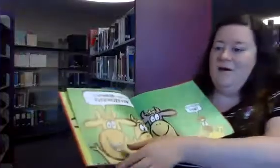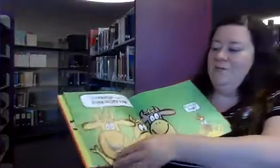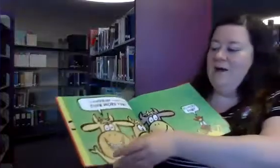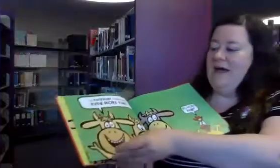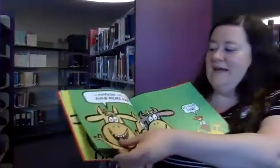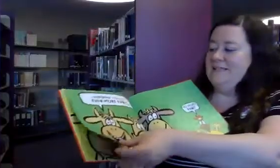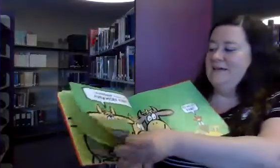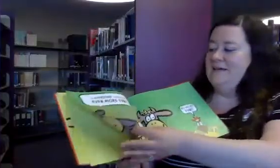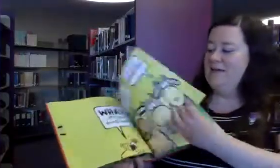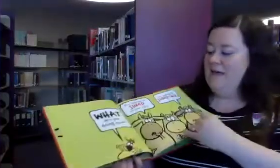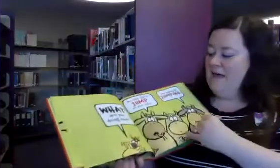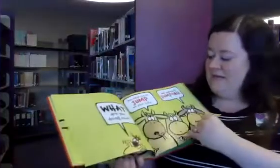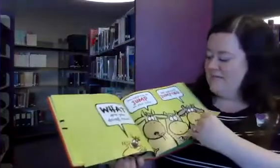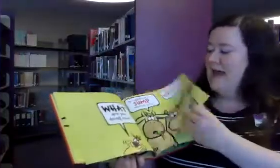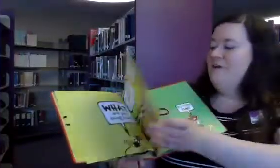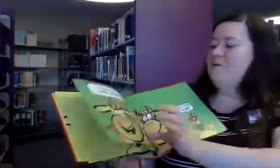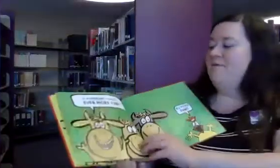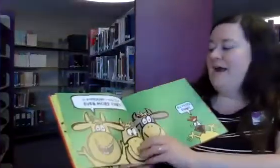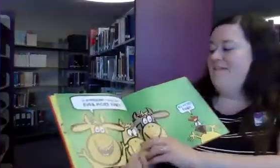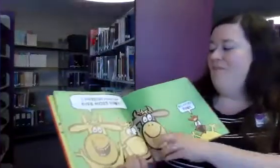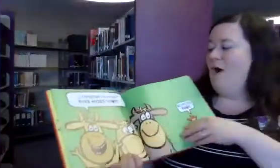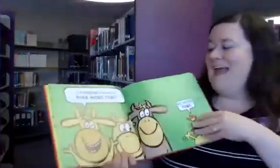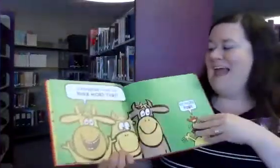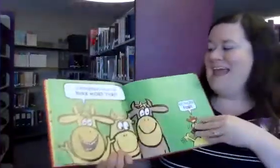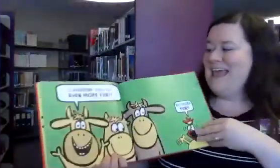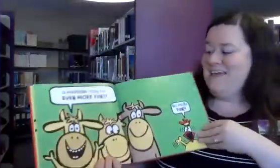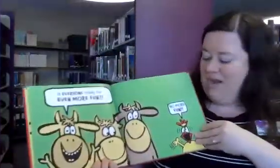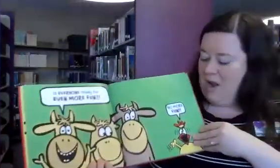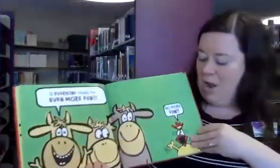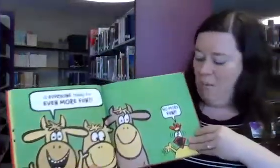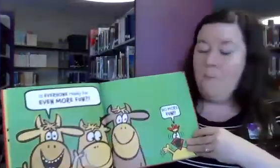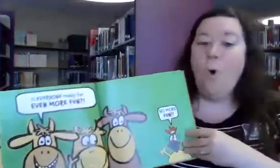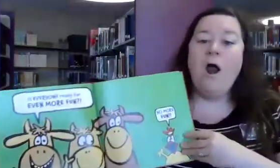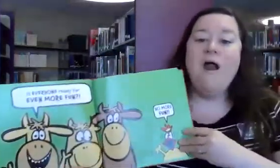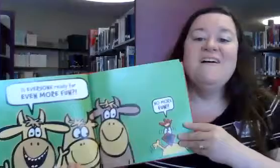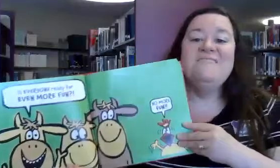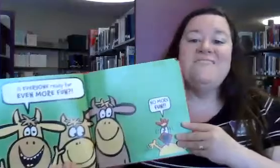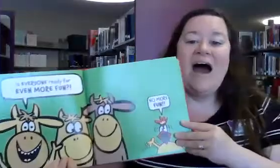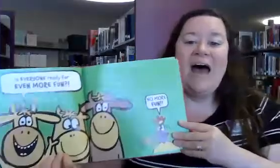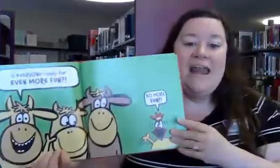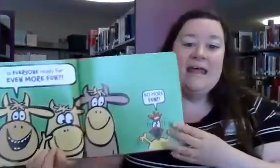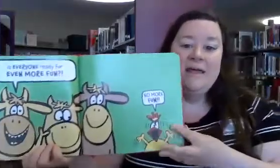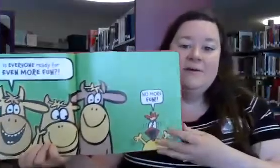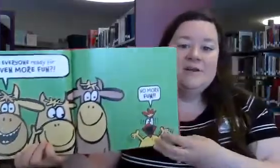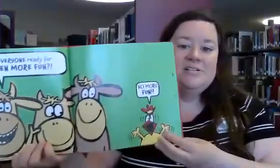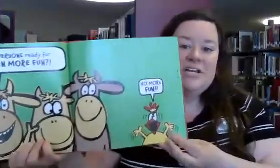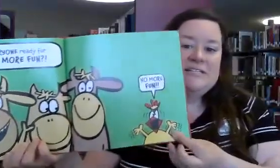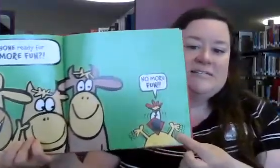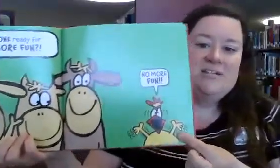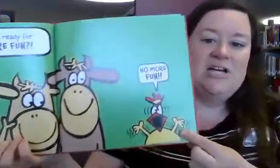All right. Is everyone ready for even more fun? What does Chicken say?